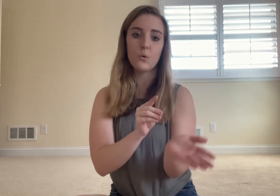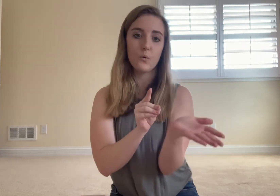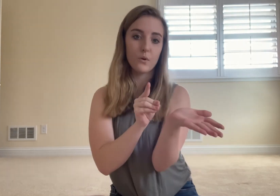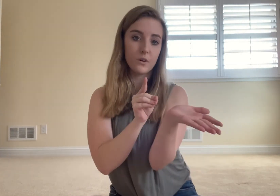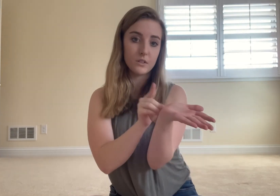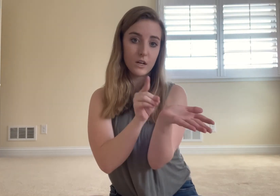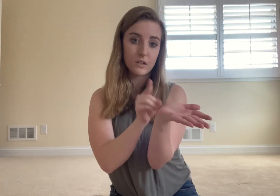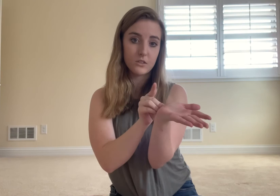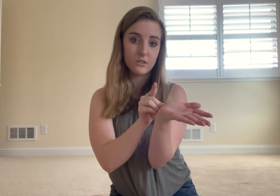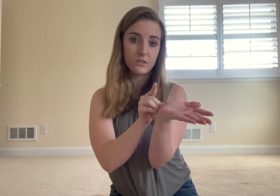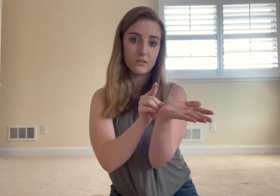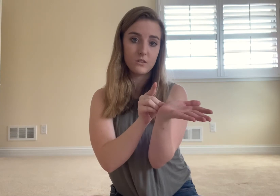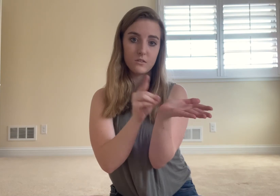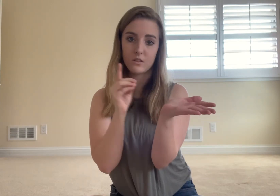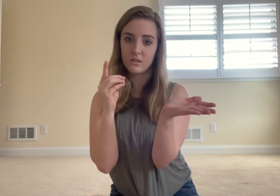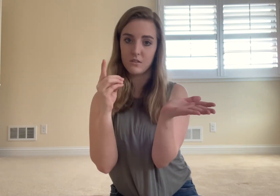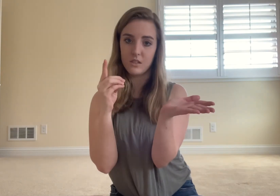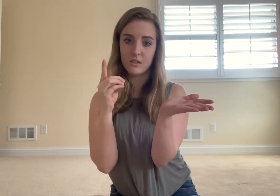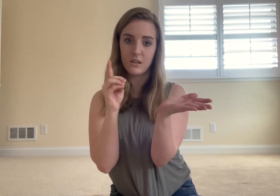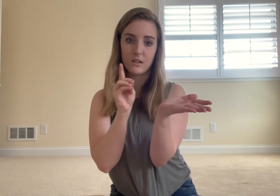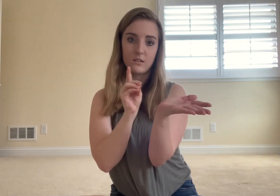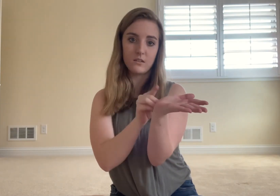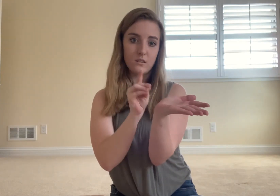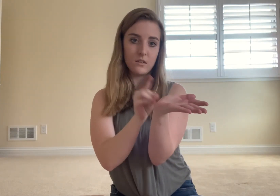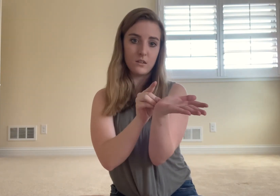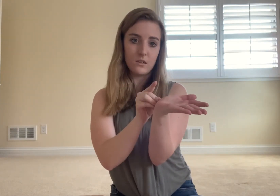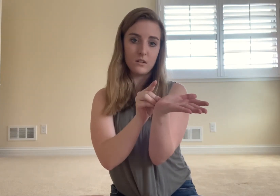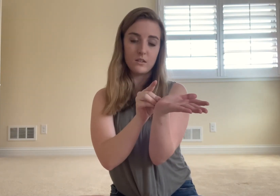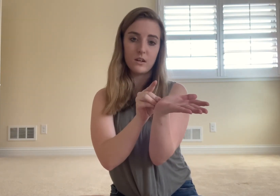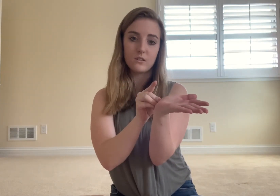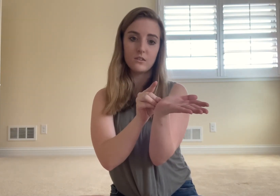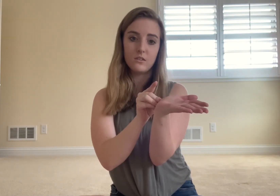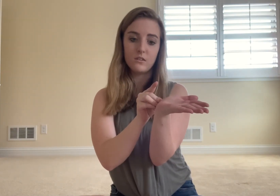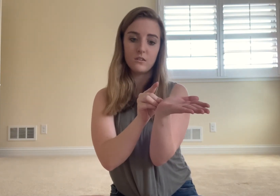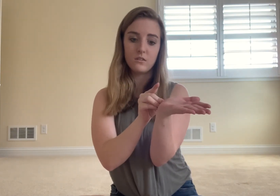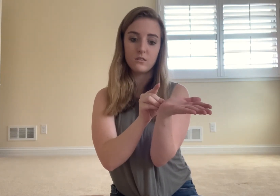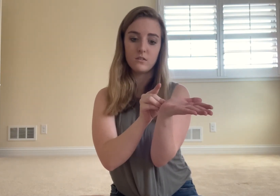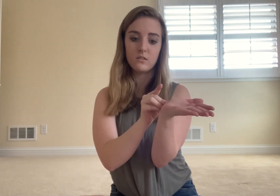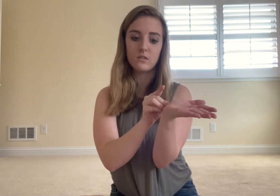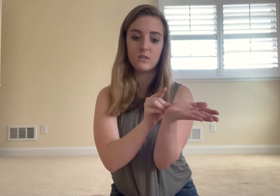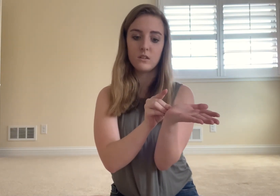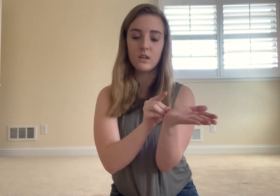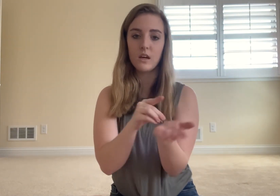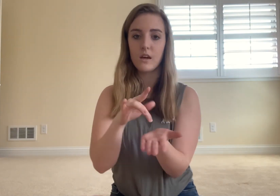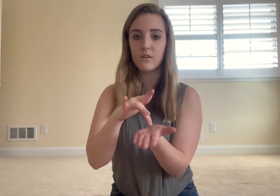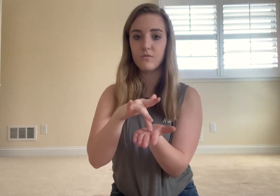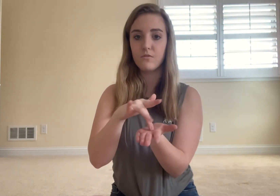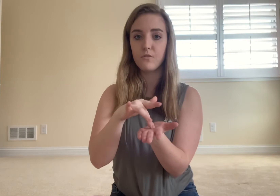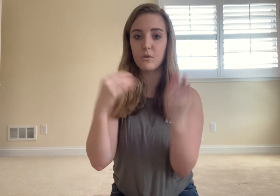or doctor. So that's the D sign, doctor, and pharmacy.